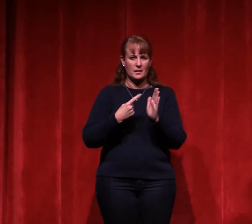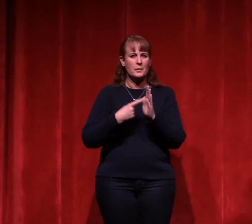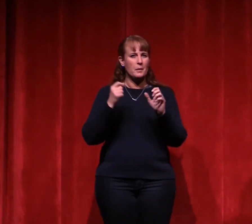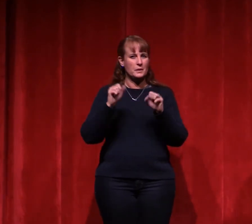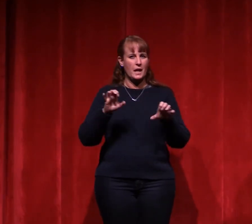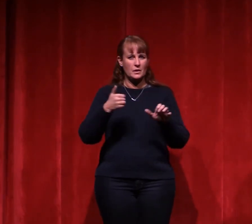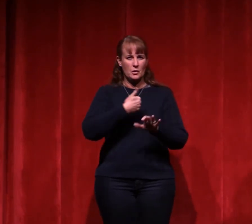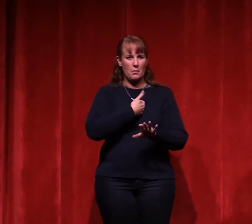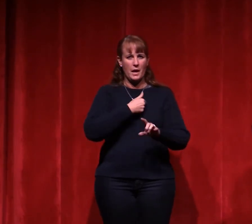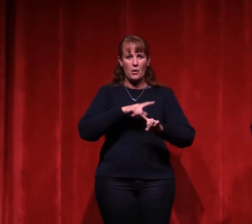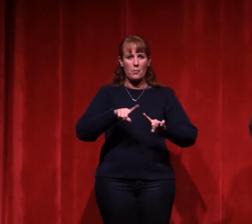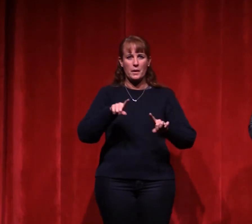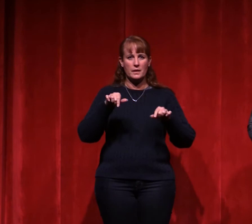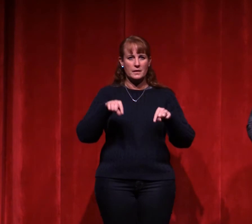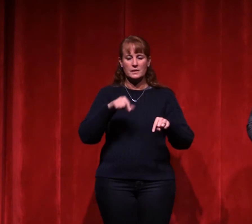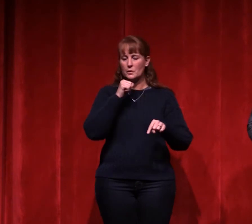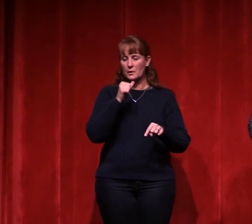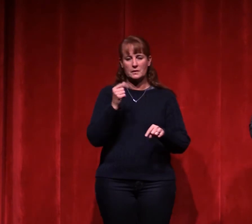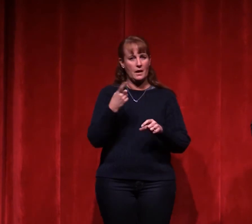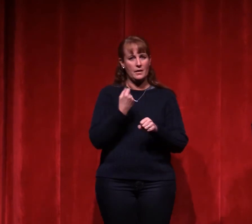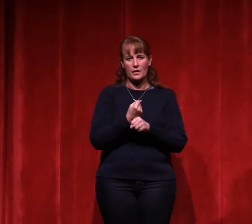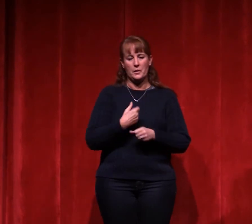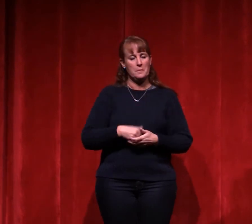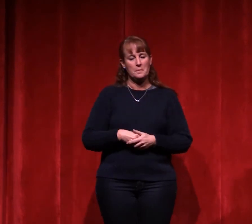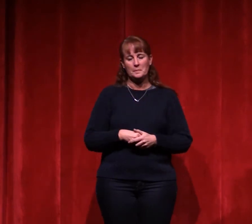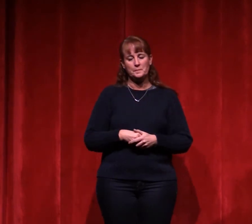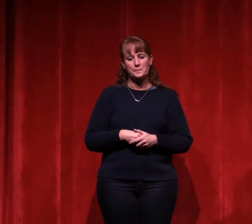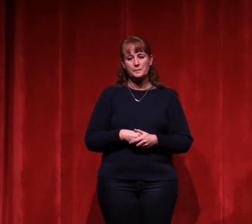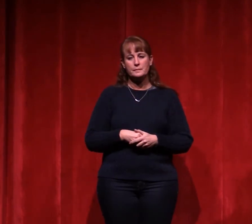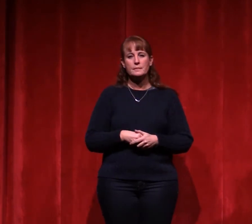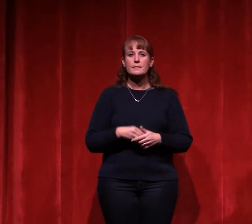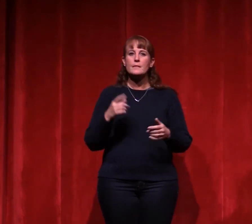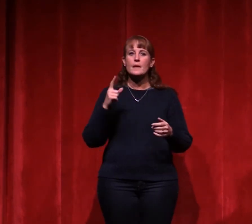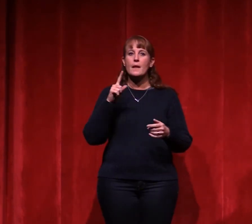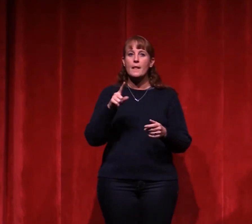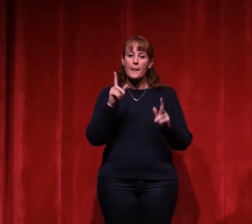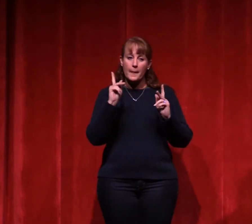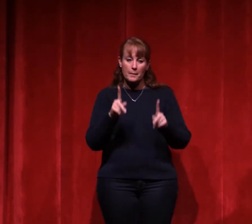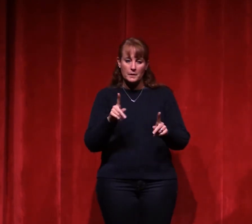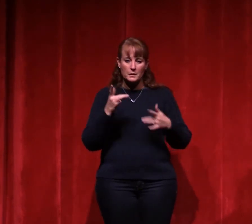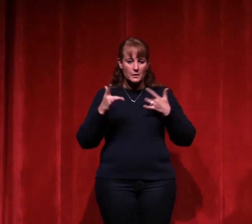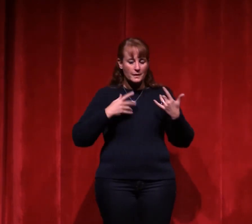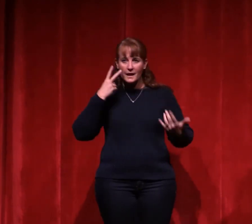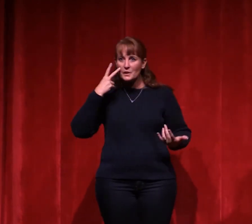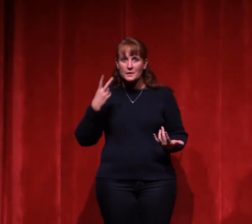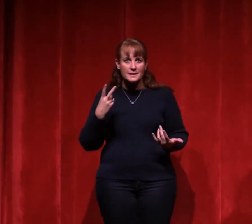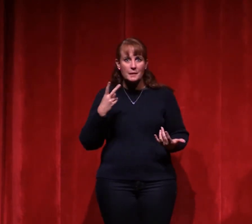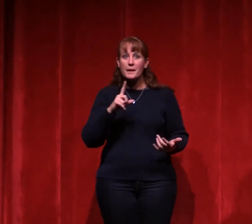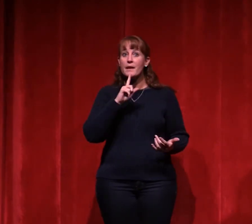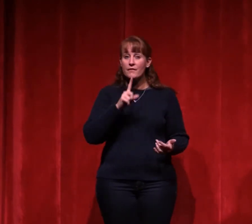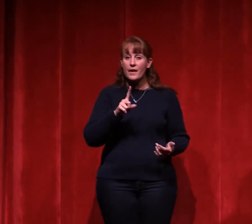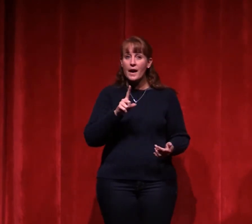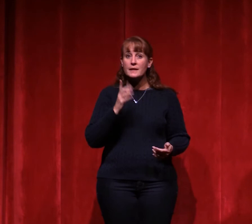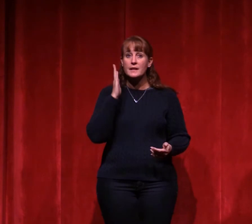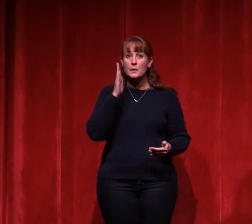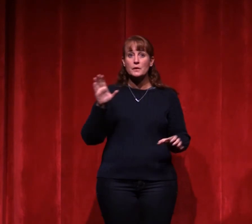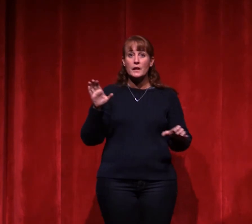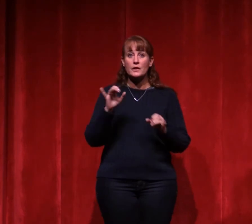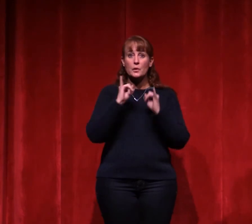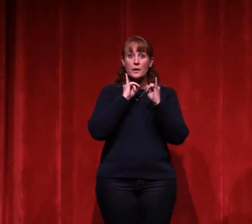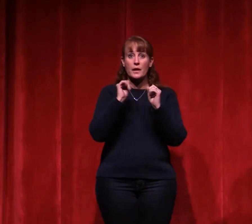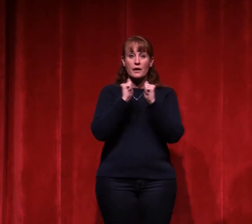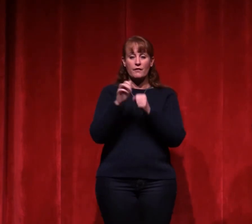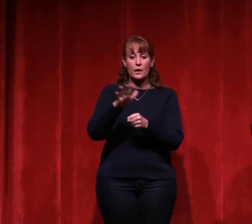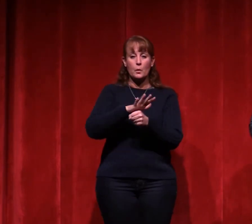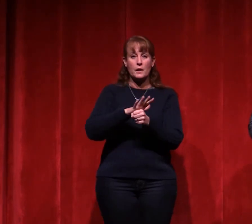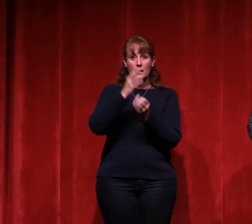own butchering, but this was not one of those years. The butcher was so excited to see me. In fact, he was about to do an interview with